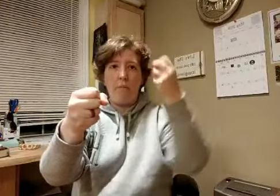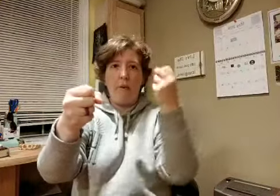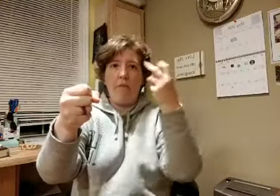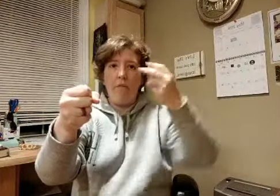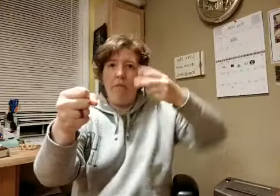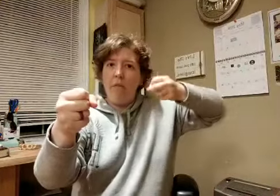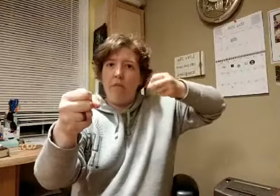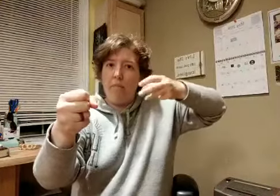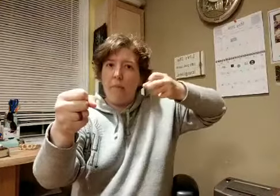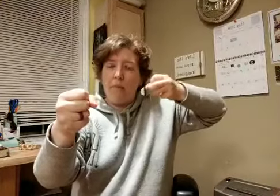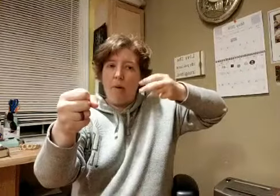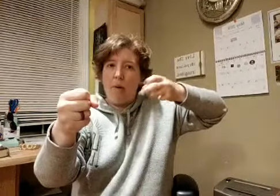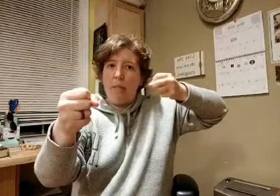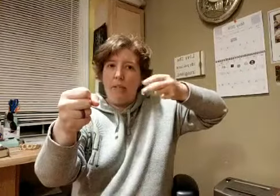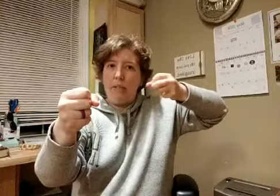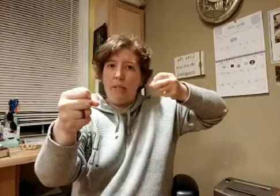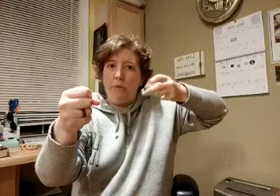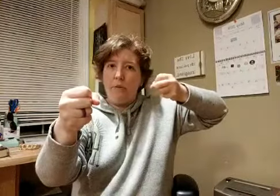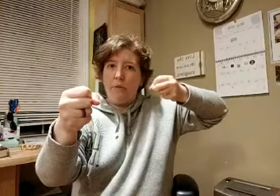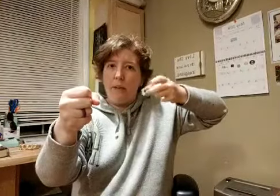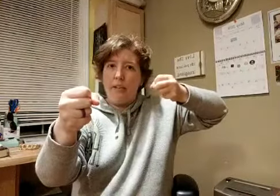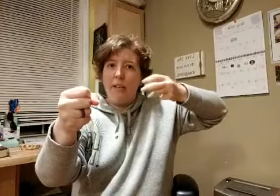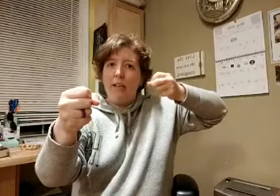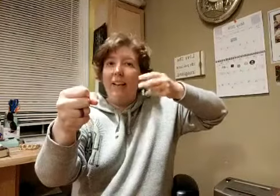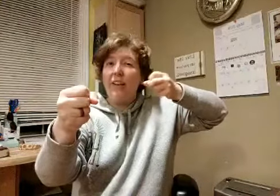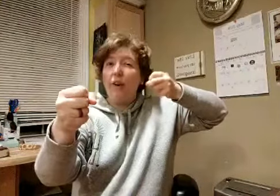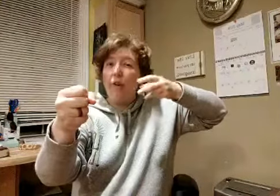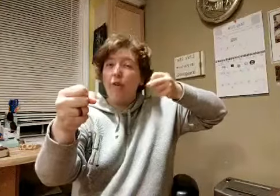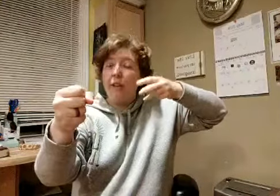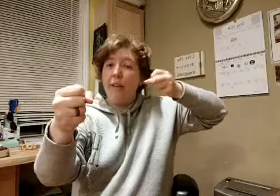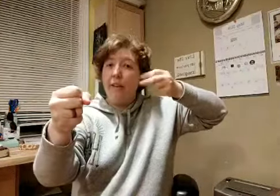12. But your palm is in towards your face, like an archery.